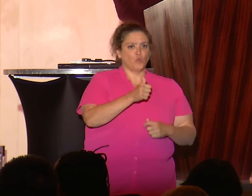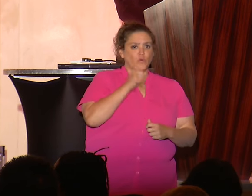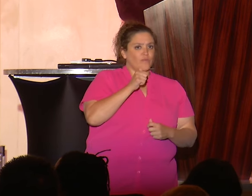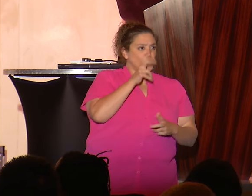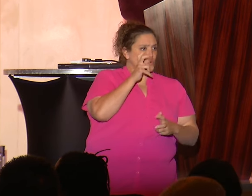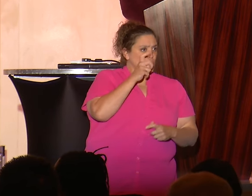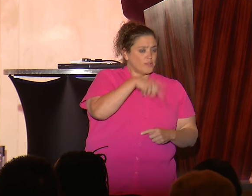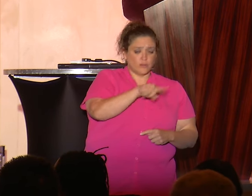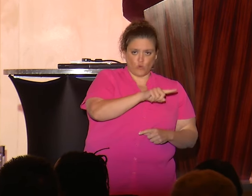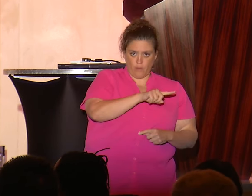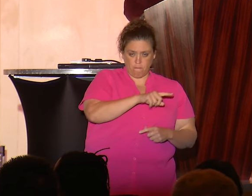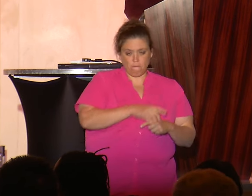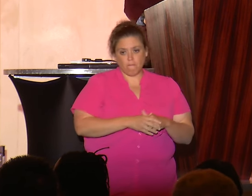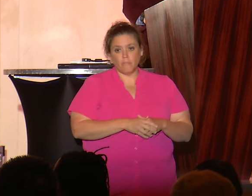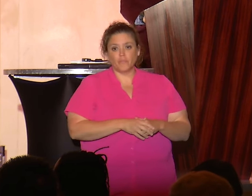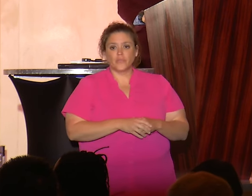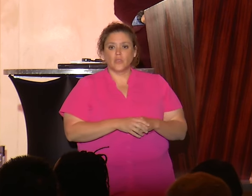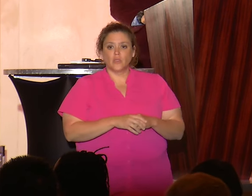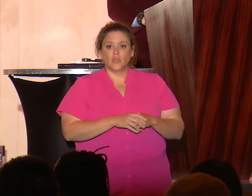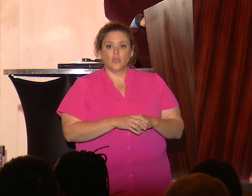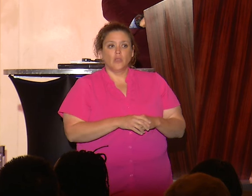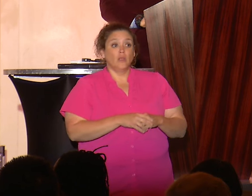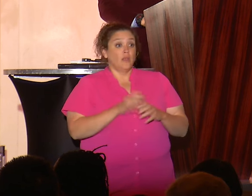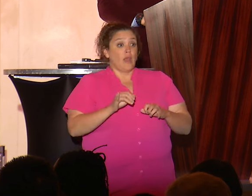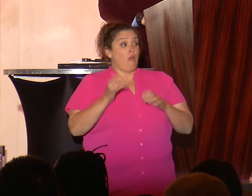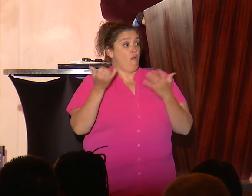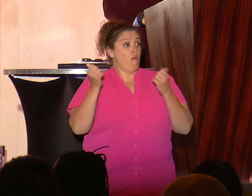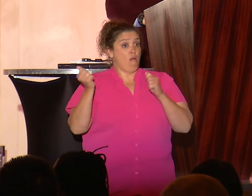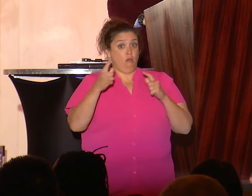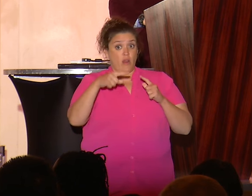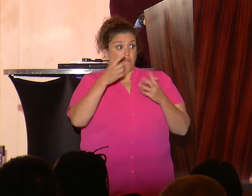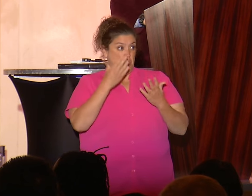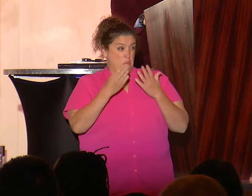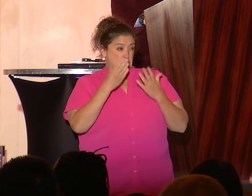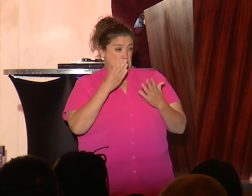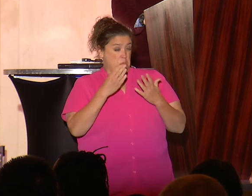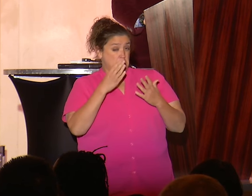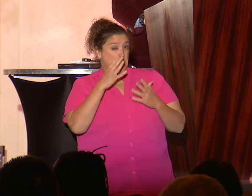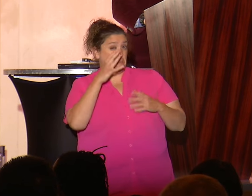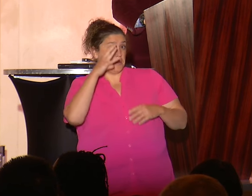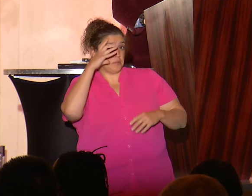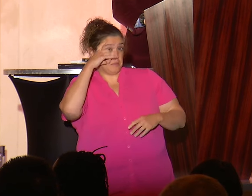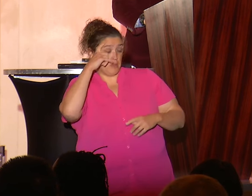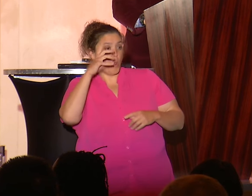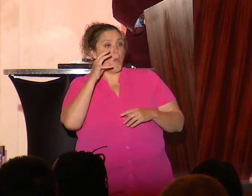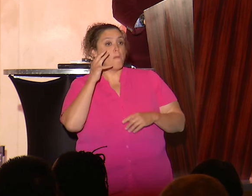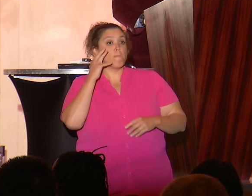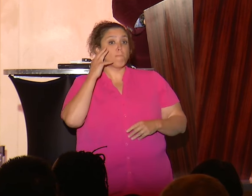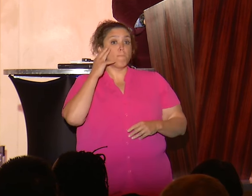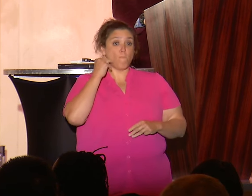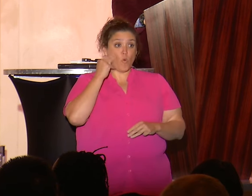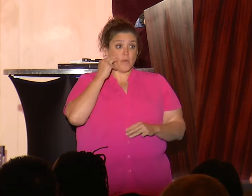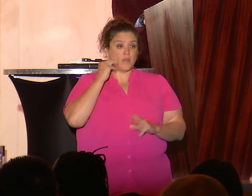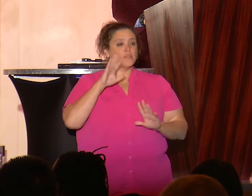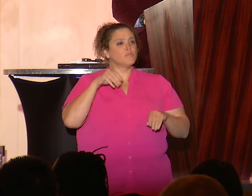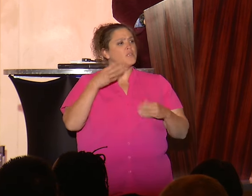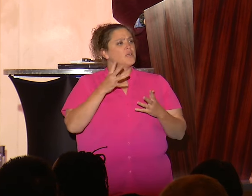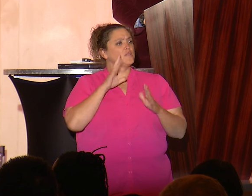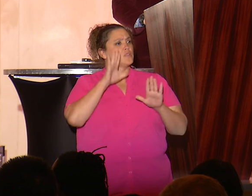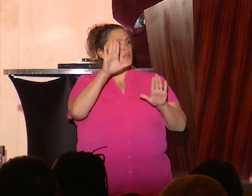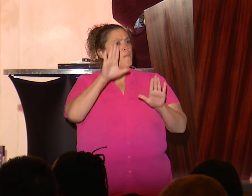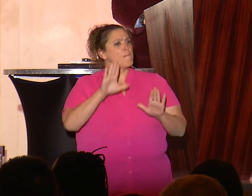them. Now, as all of you might have suspected, Mormonism gives us a